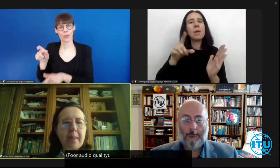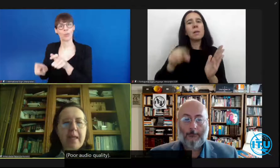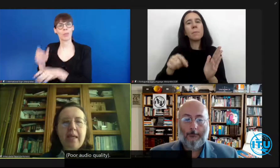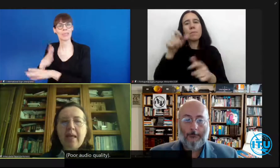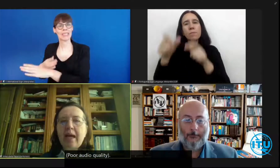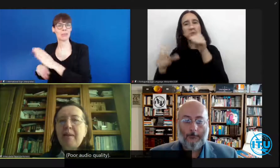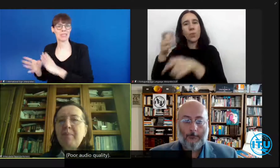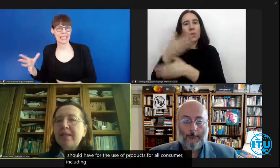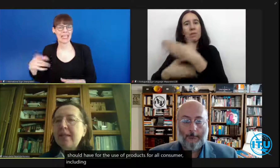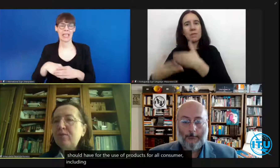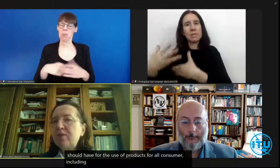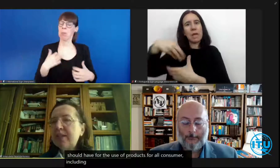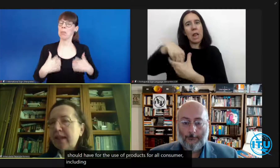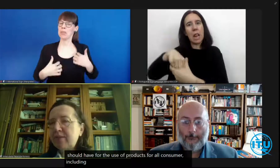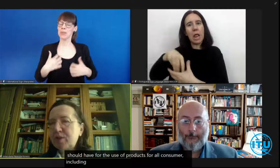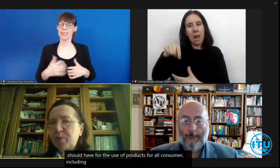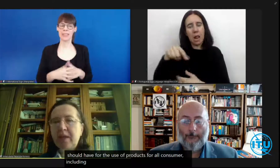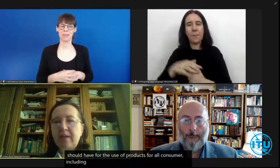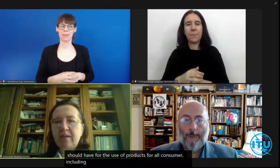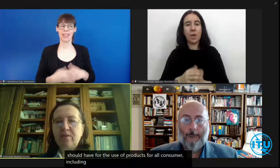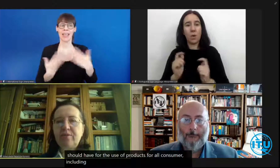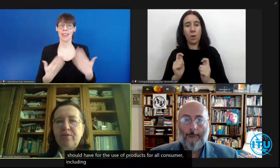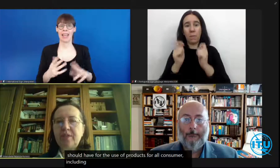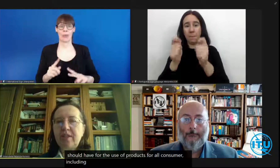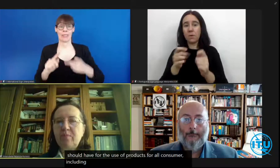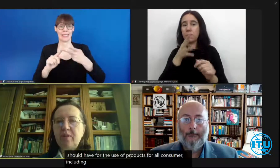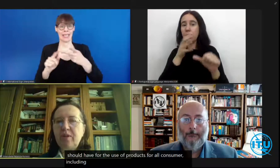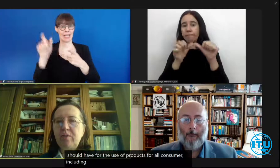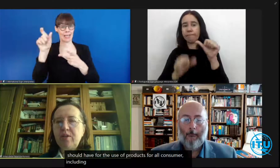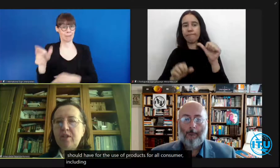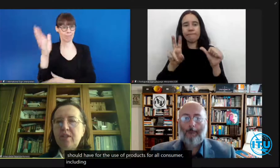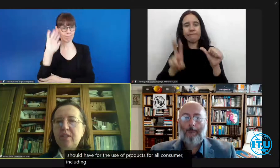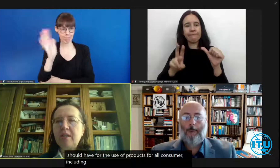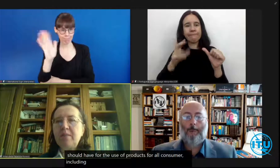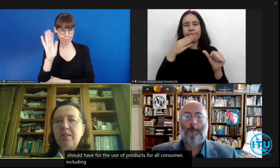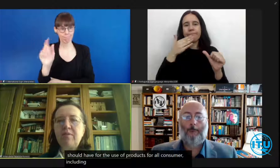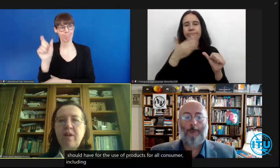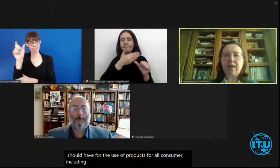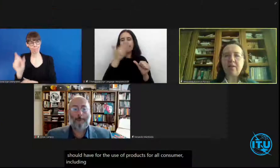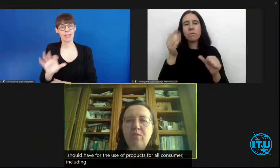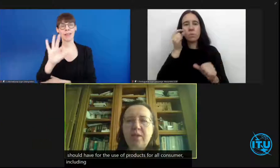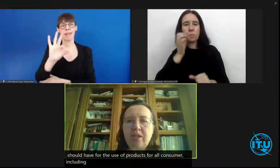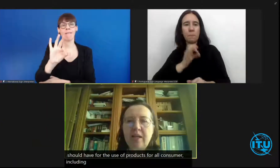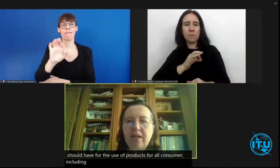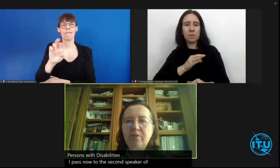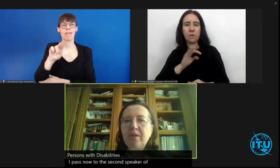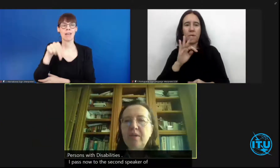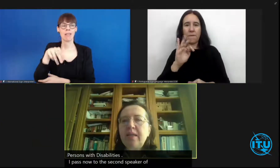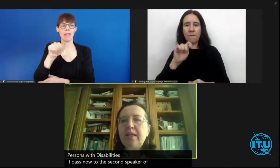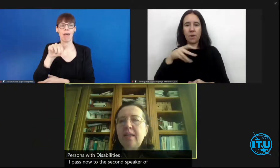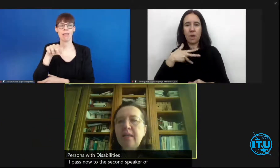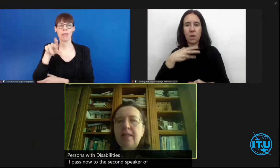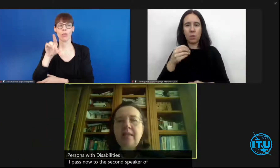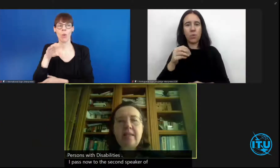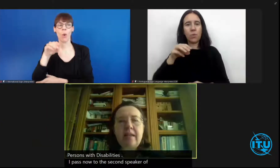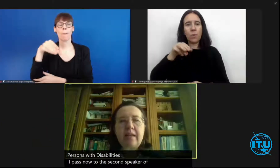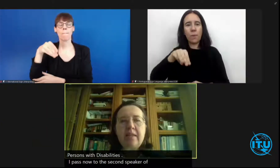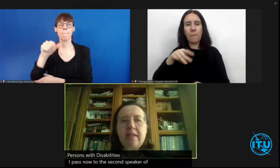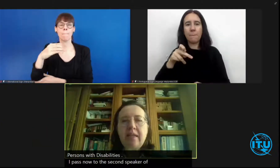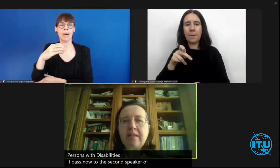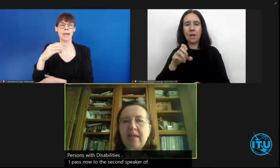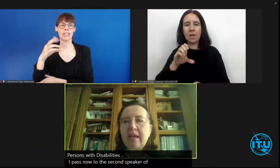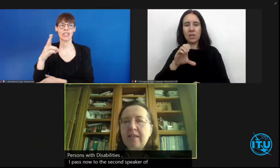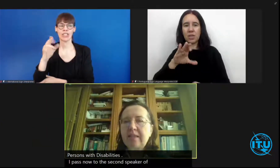disabilities. I pass now to the second speaker of this morning, which is Mr. Fernando Machicado. He's